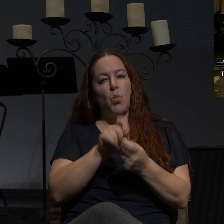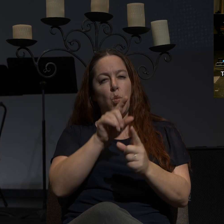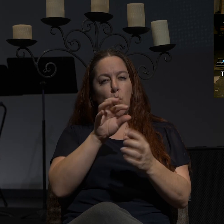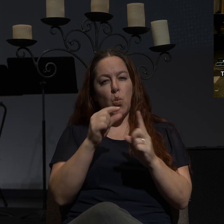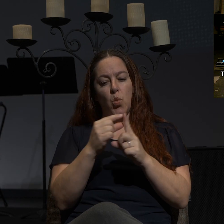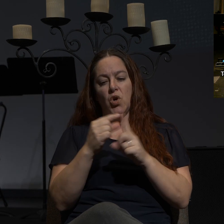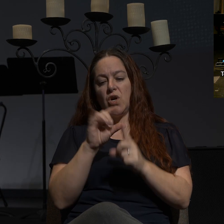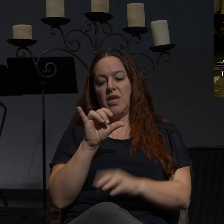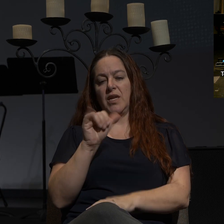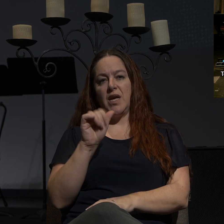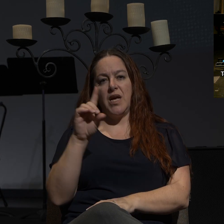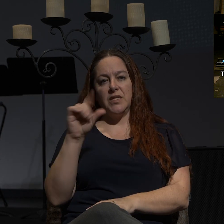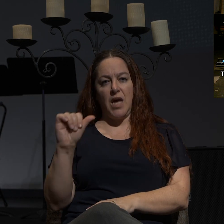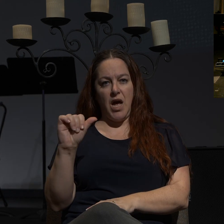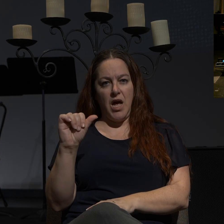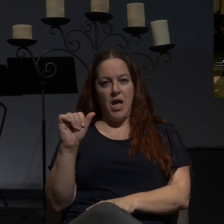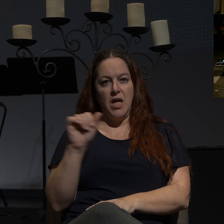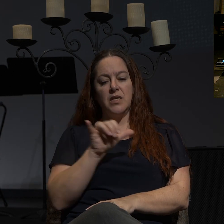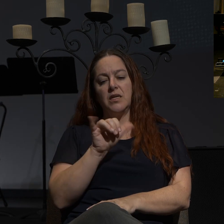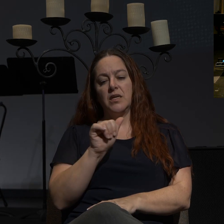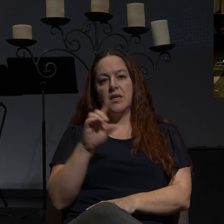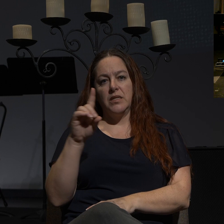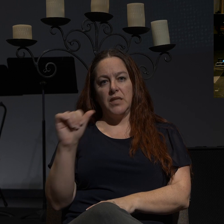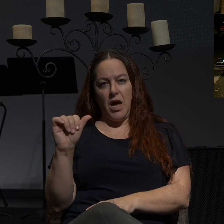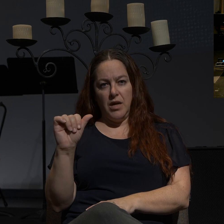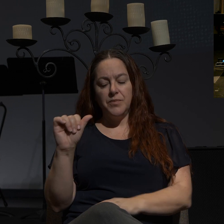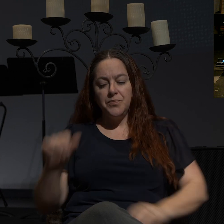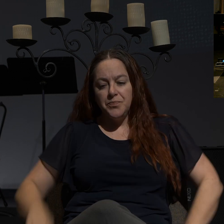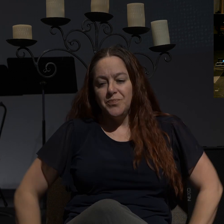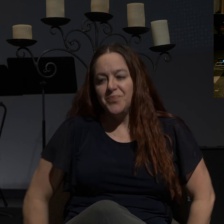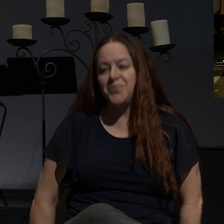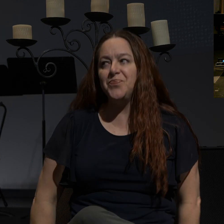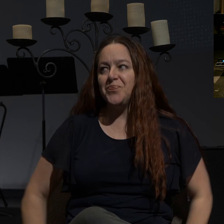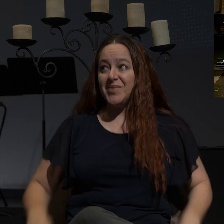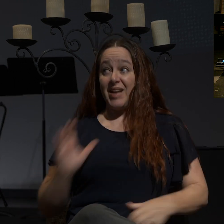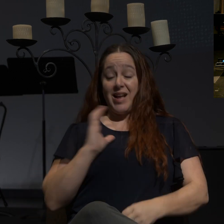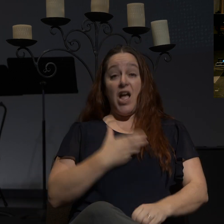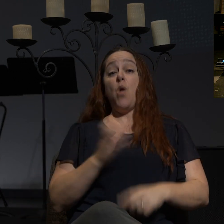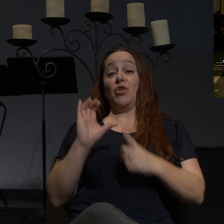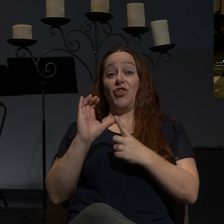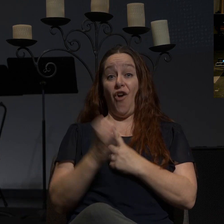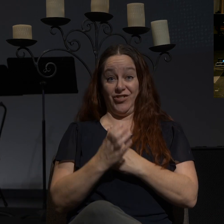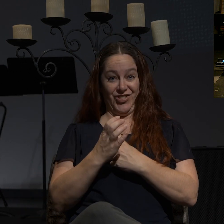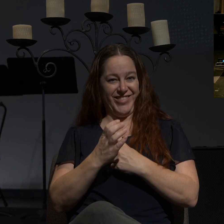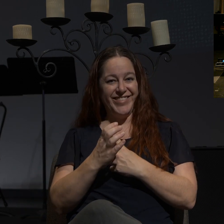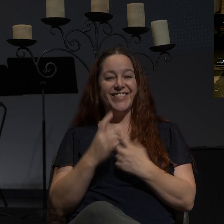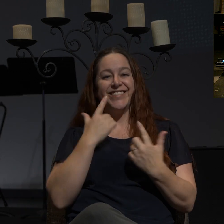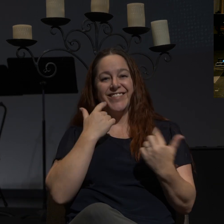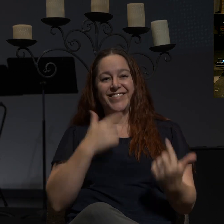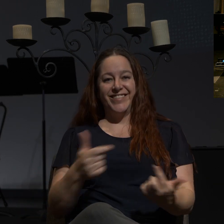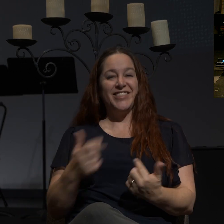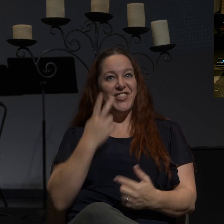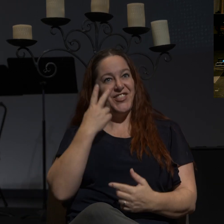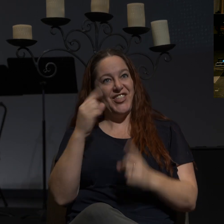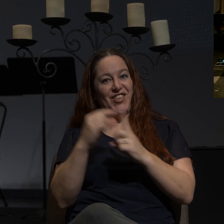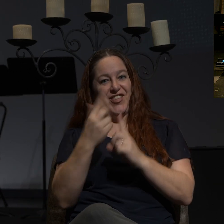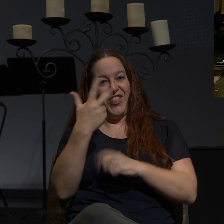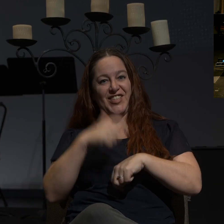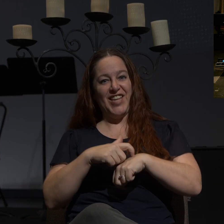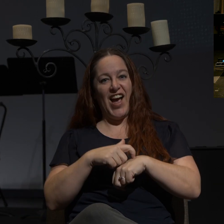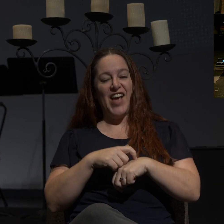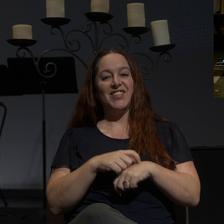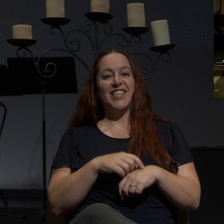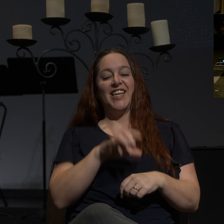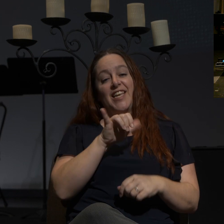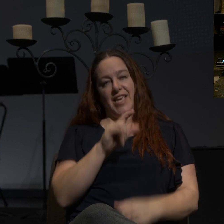the word yada, yada. Now, in our cultural context that we live in right now, you see that word three times in a